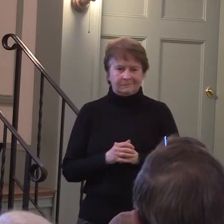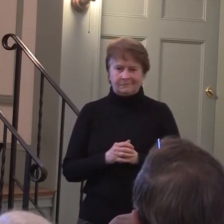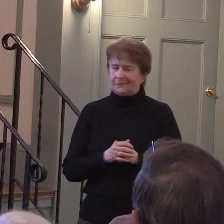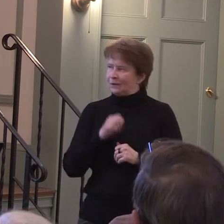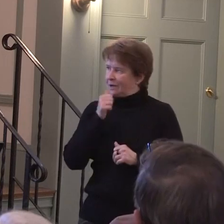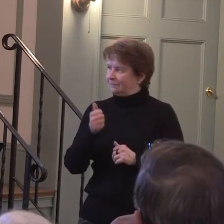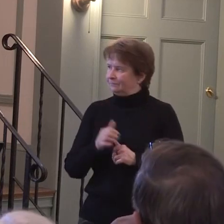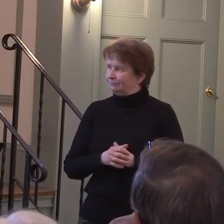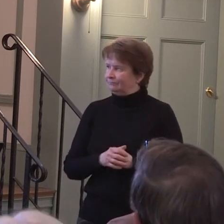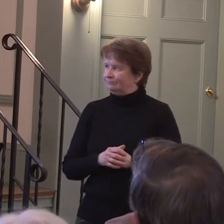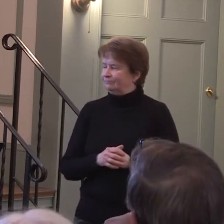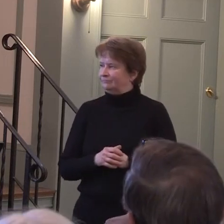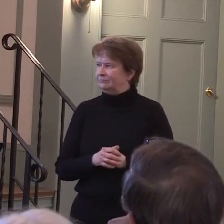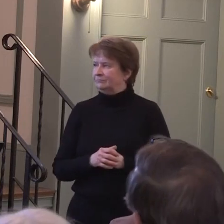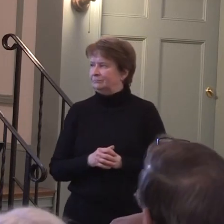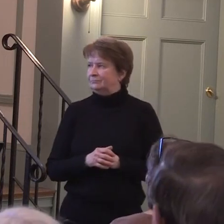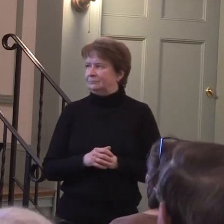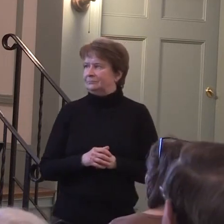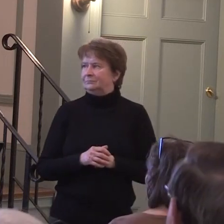not? You know,